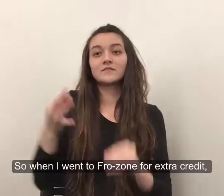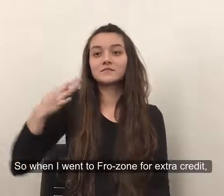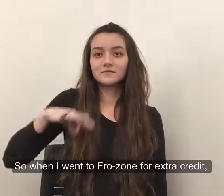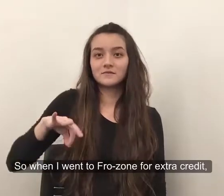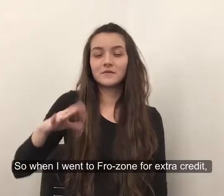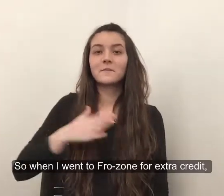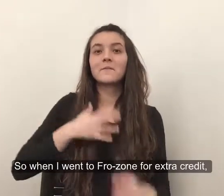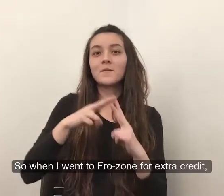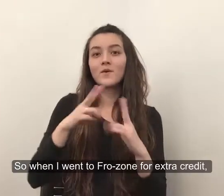extra credit,